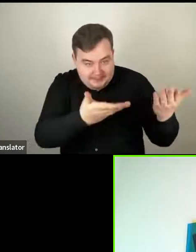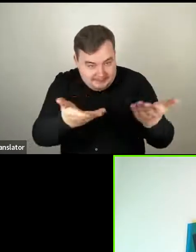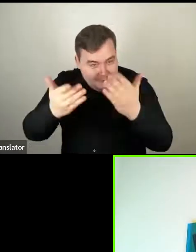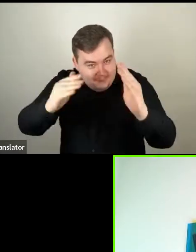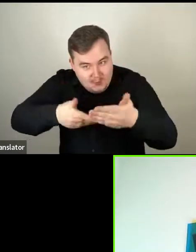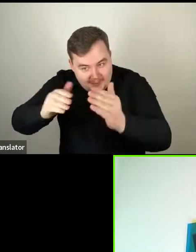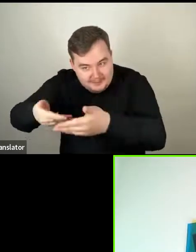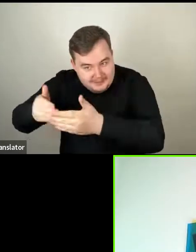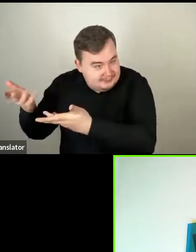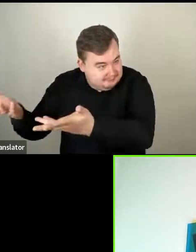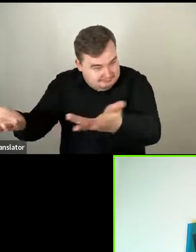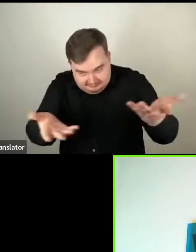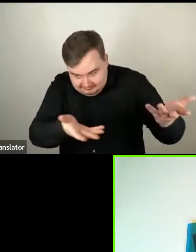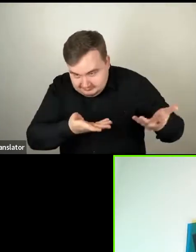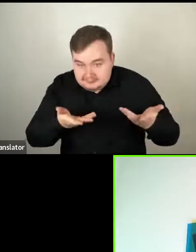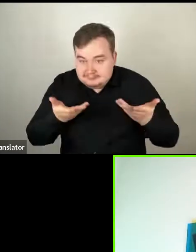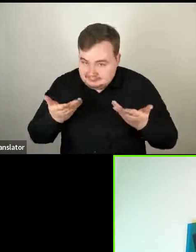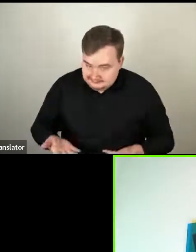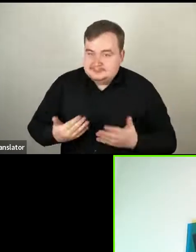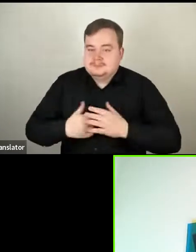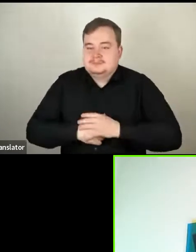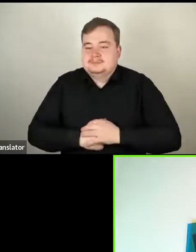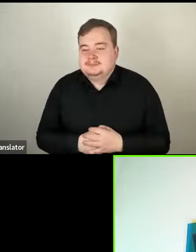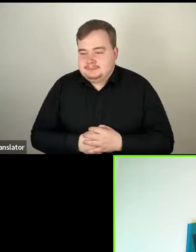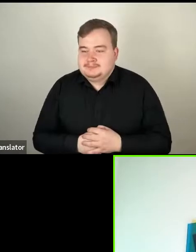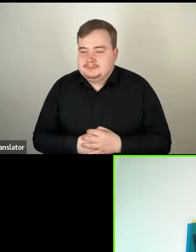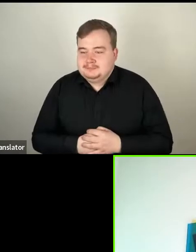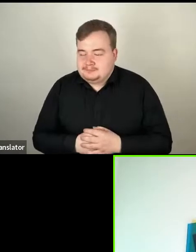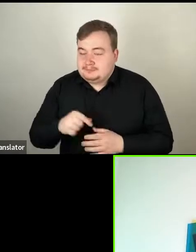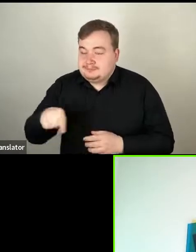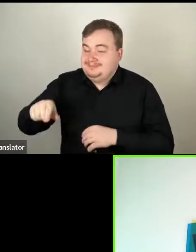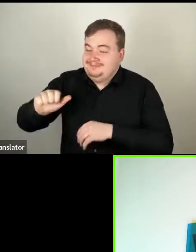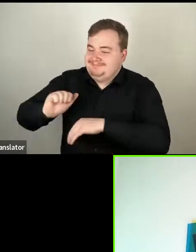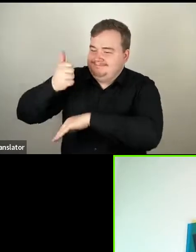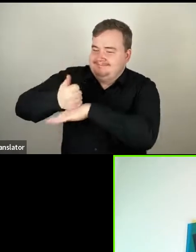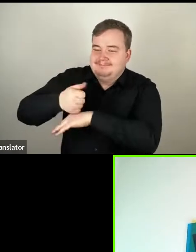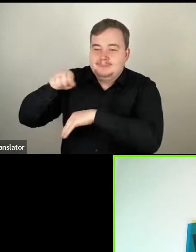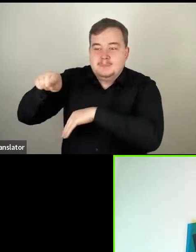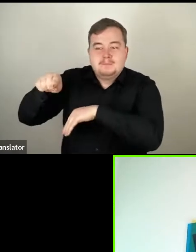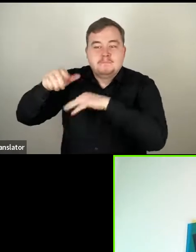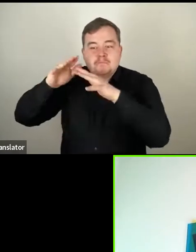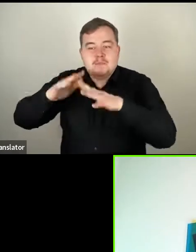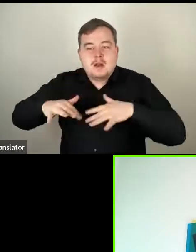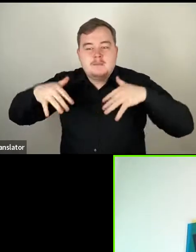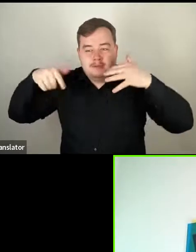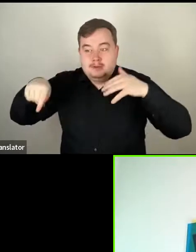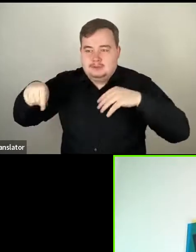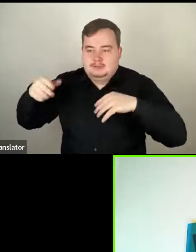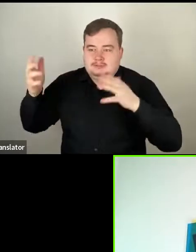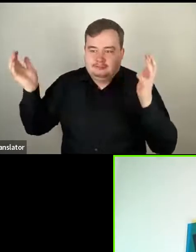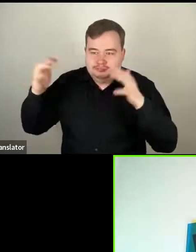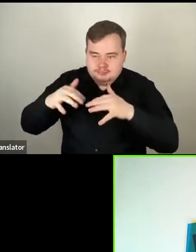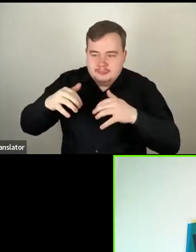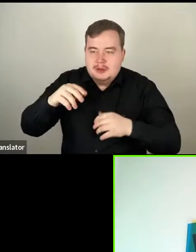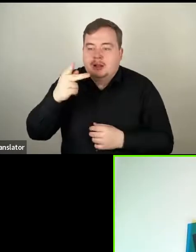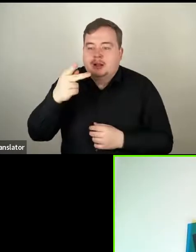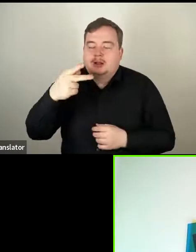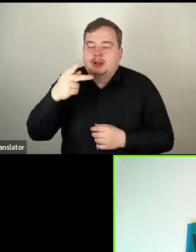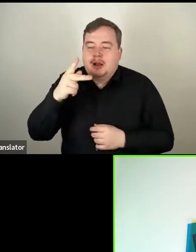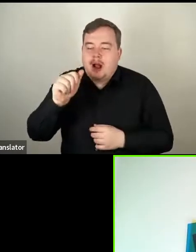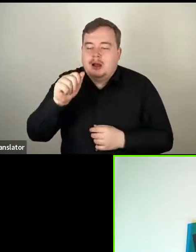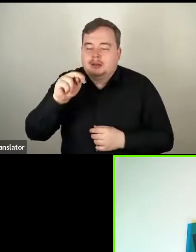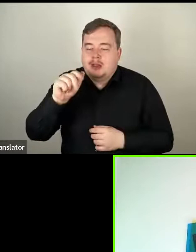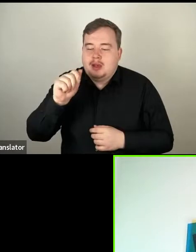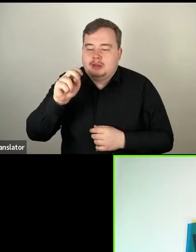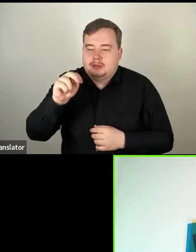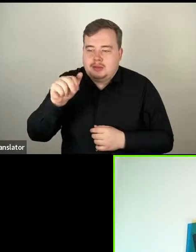Sederfeld, President of the OSCE Parliamentary Assembly, and Katarina Riabiko, First Deputy Director